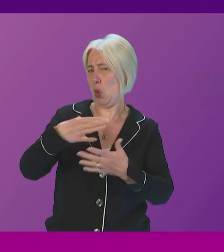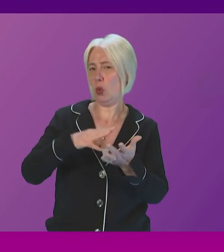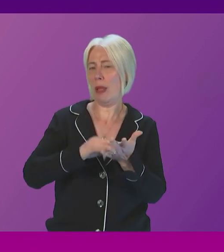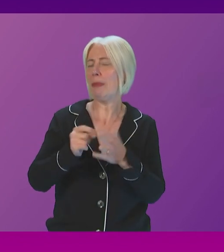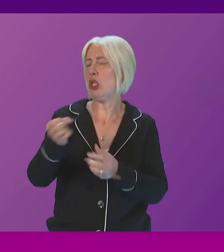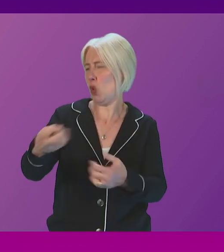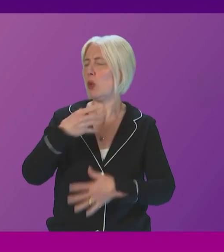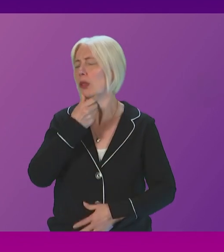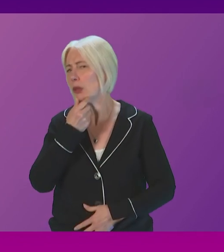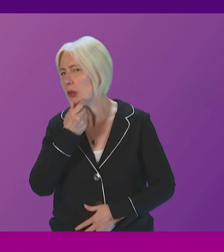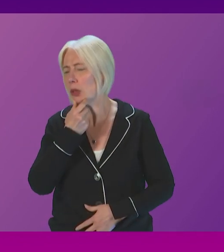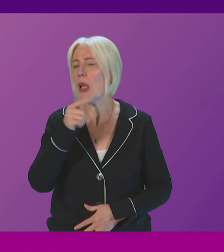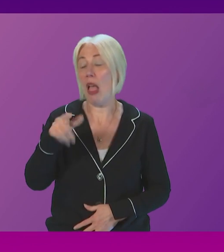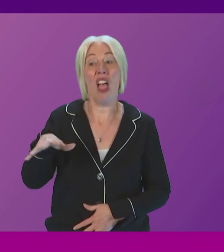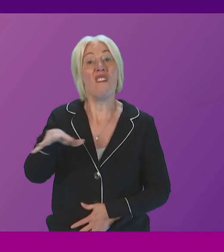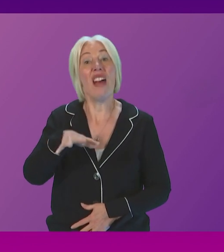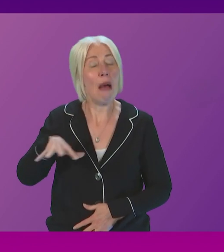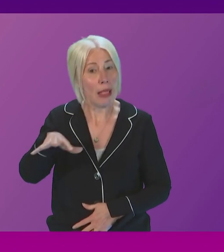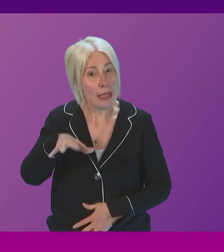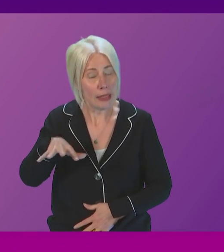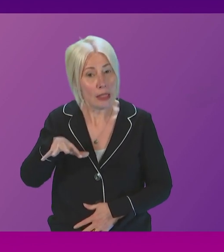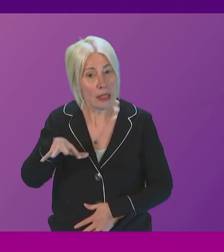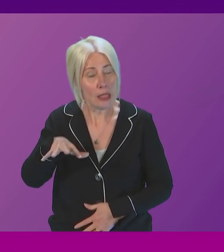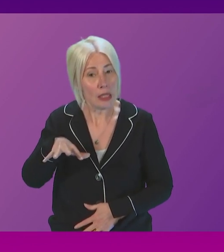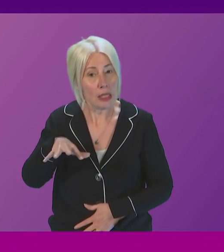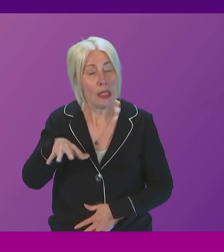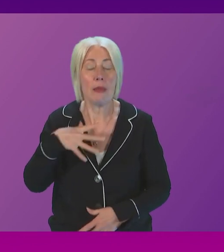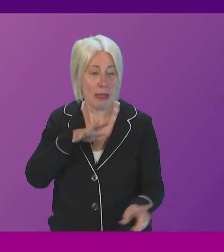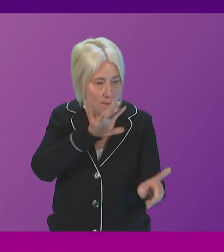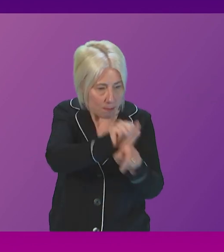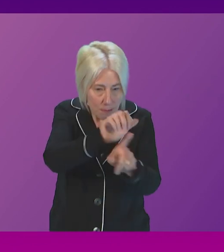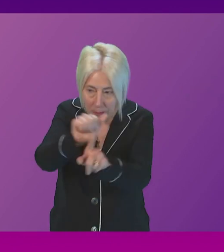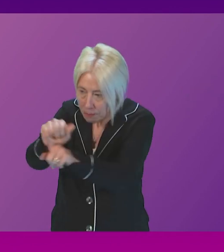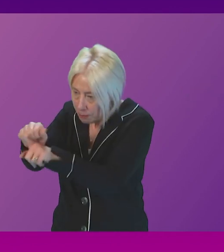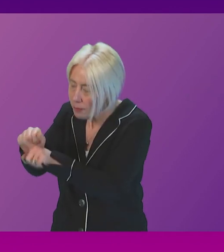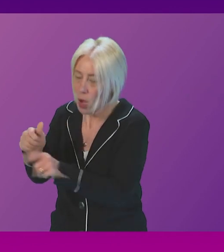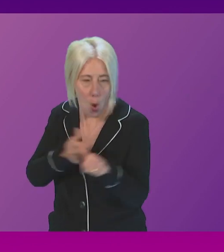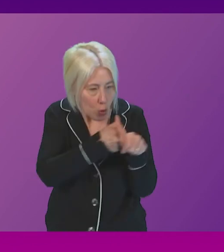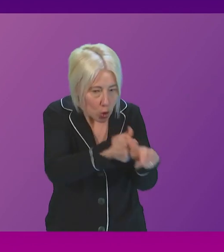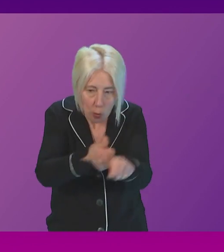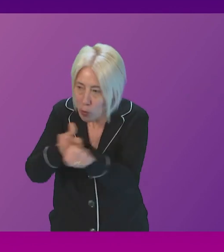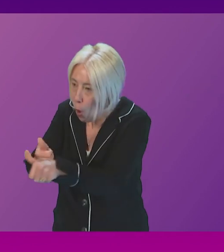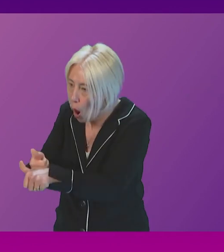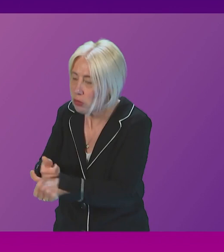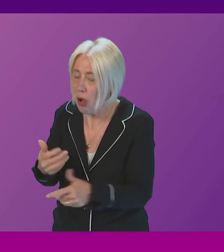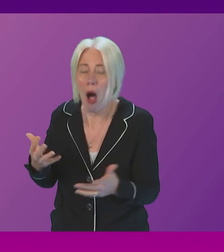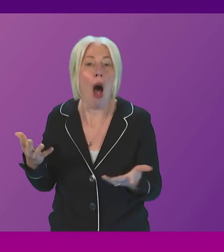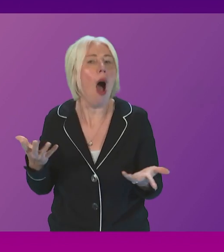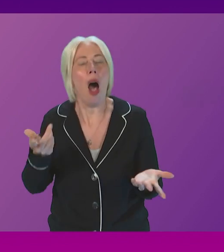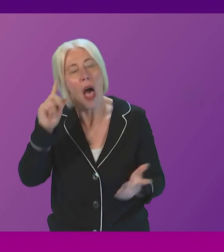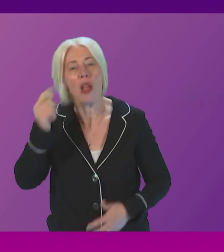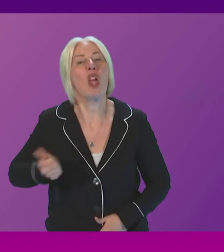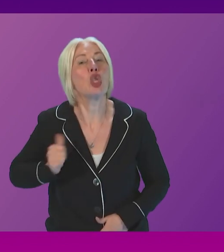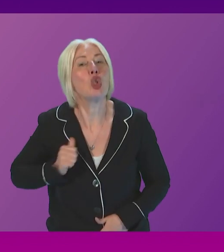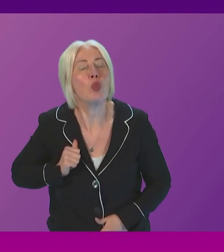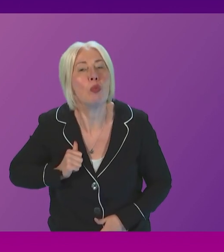that the families had been identified and were being supported, we perhaps made some assumptions. And those